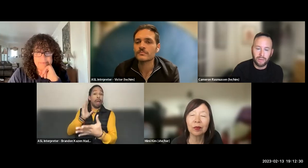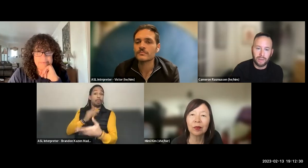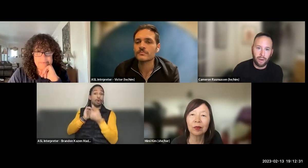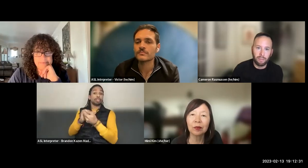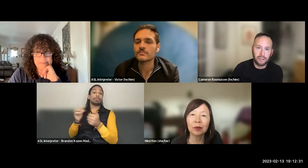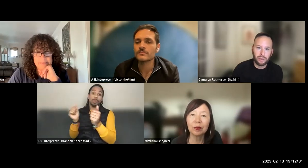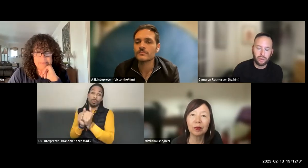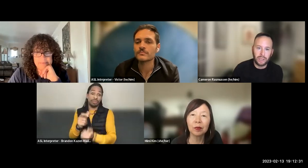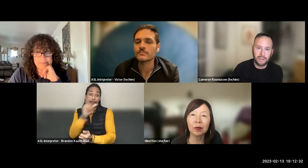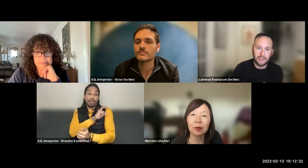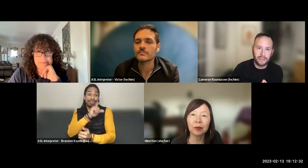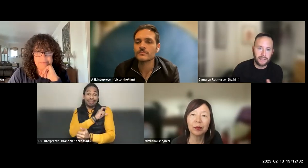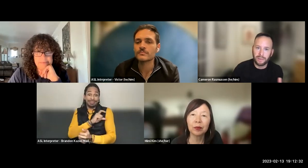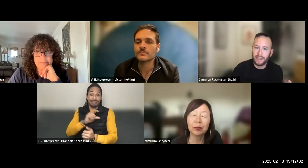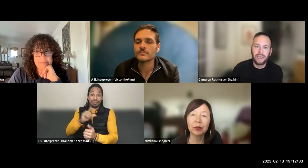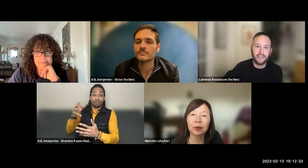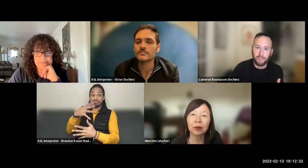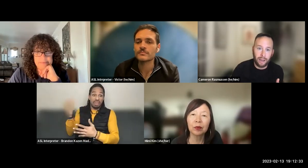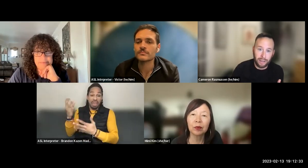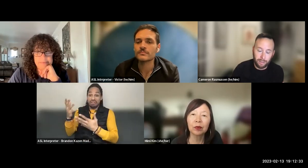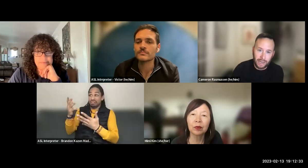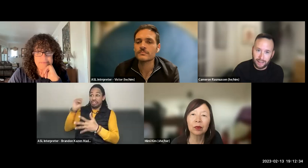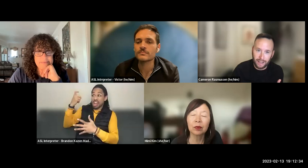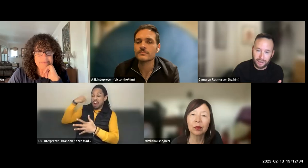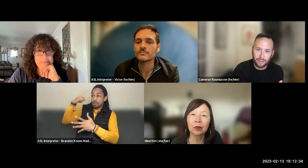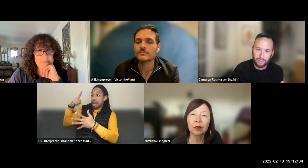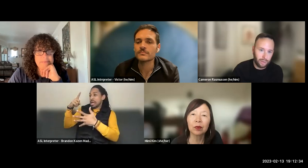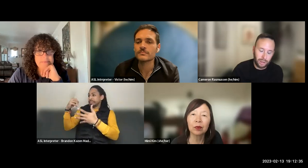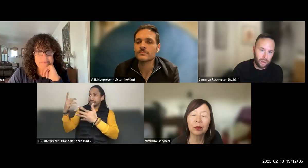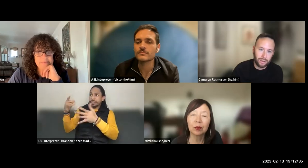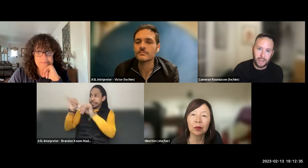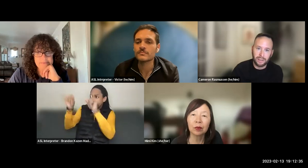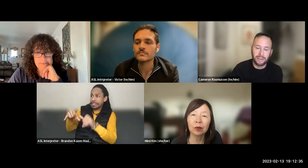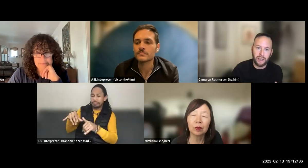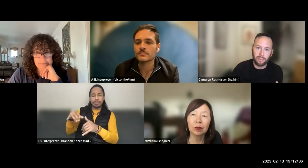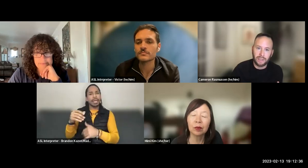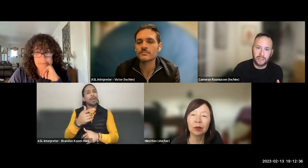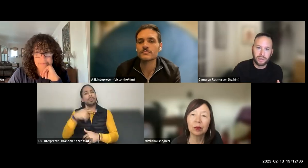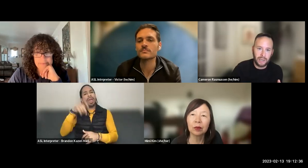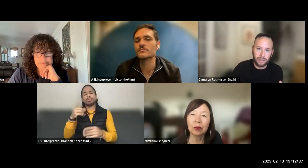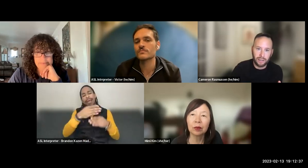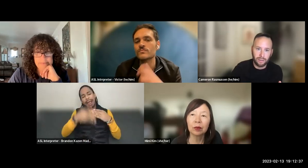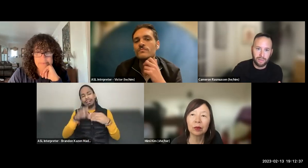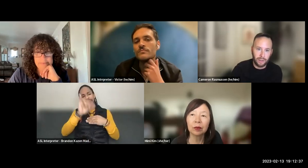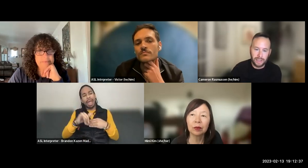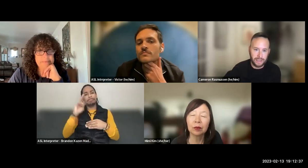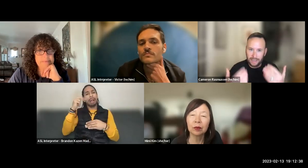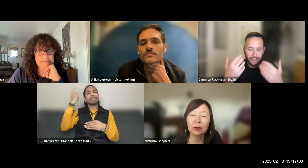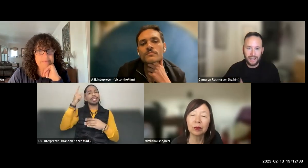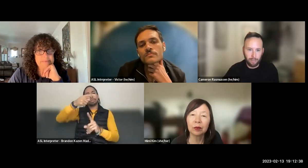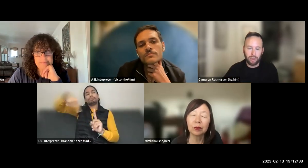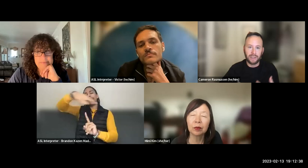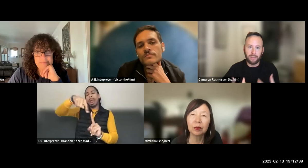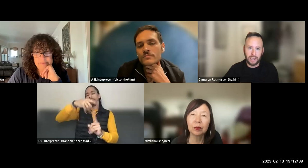do, given how enmeshed social work is in these systems. It's about eliminating the logics of the carceral logics and the soft policing, which Erica sort of noted is